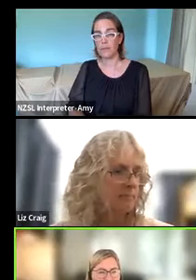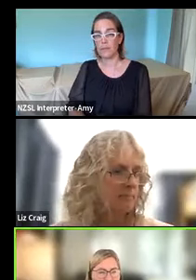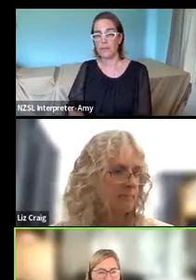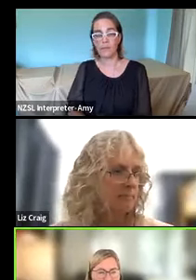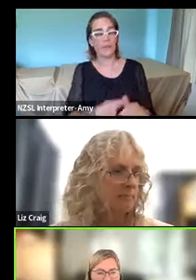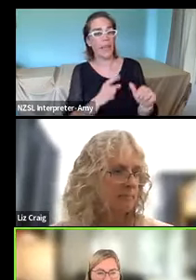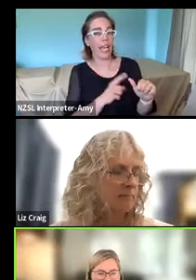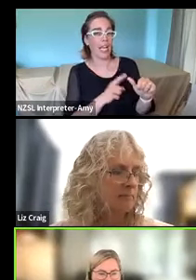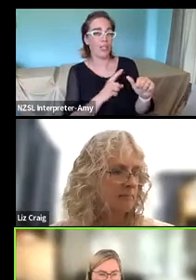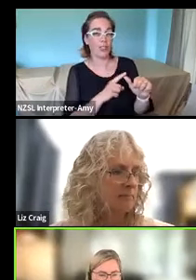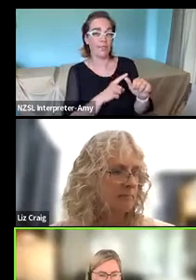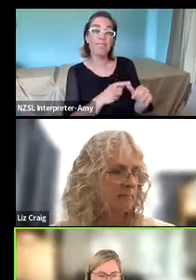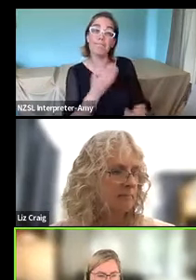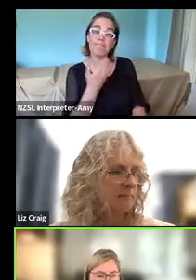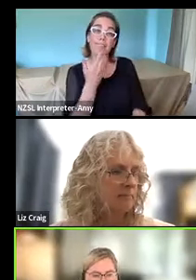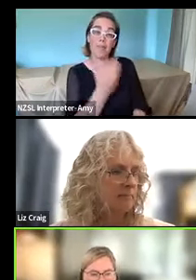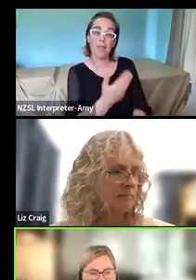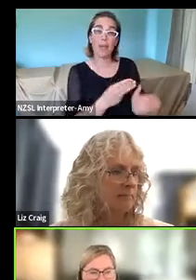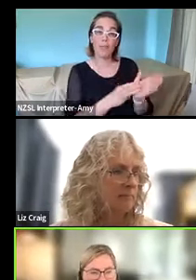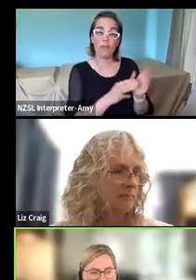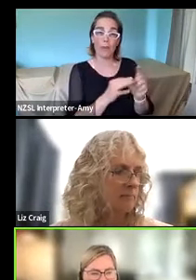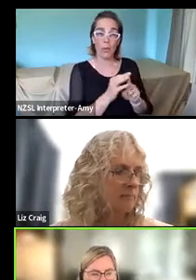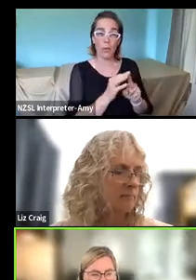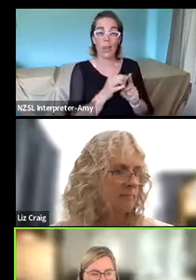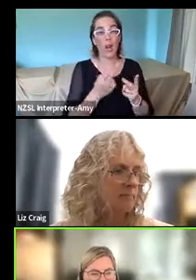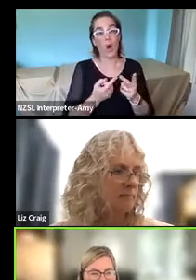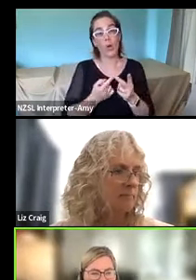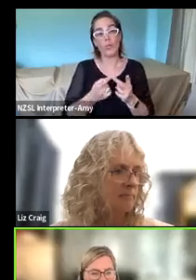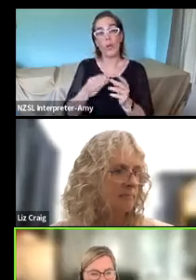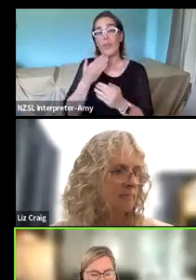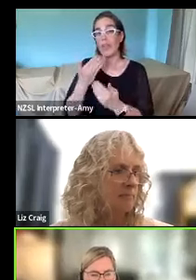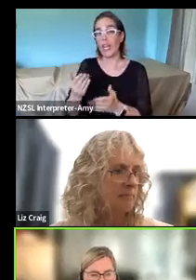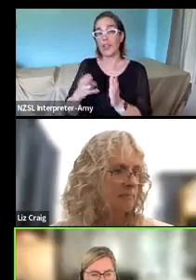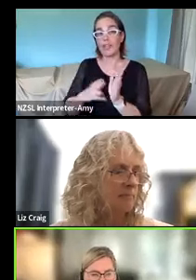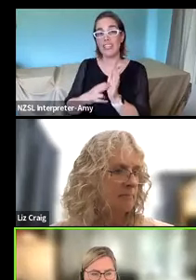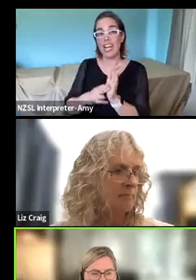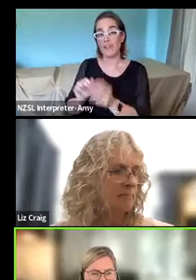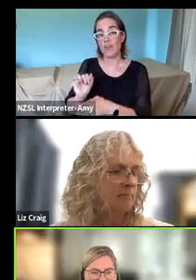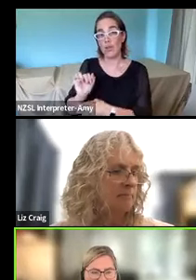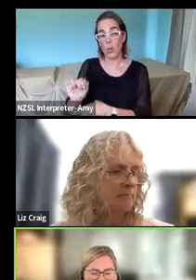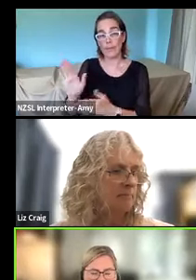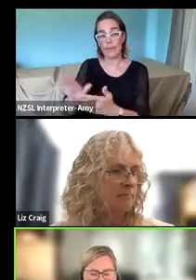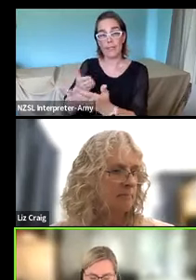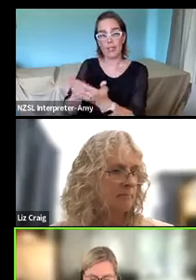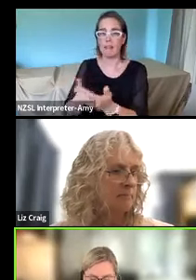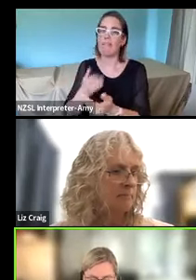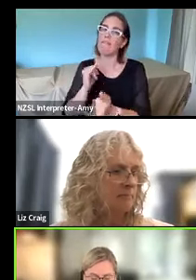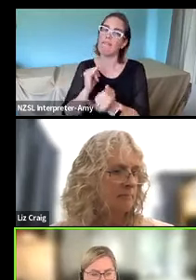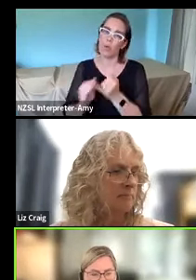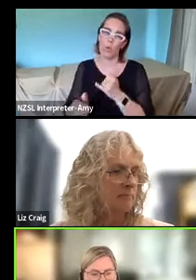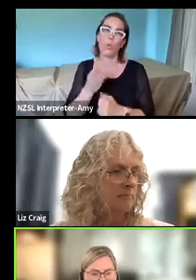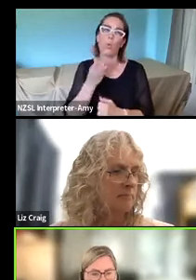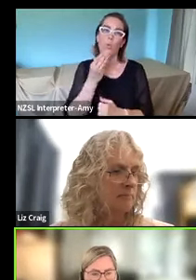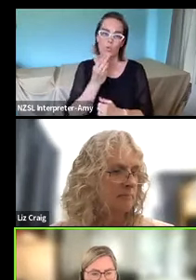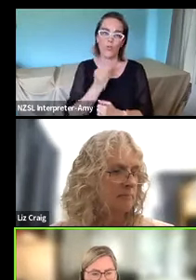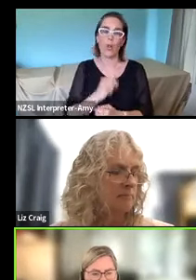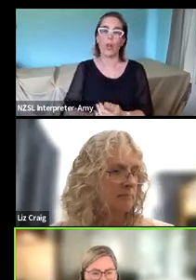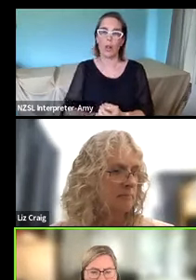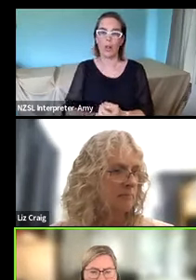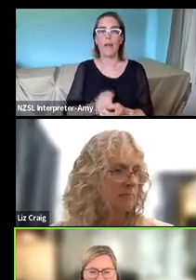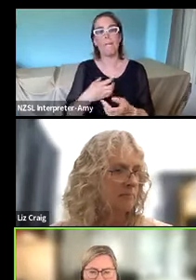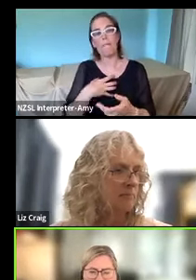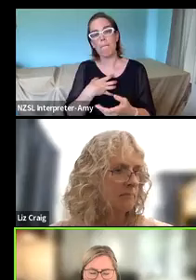Thank you, Maureen, and thank you, Natasha, for your submission. Very useful and gives us some more